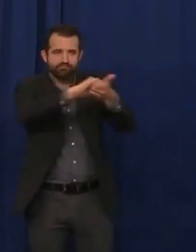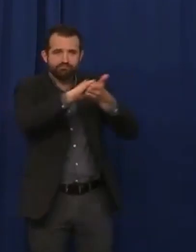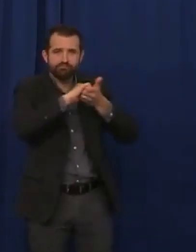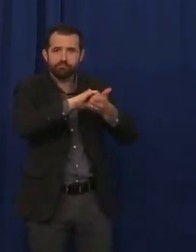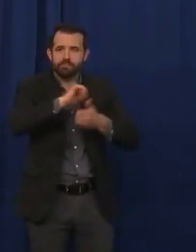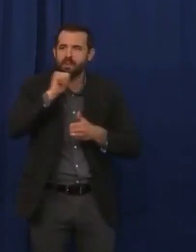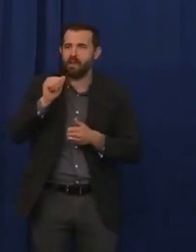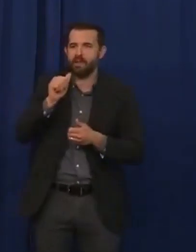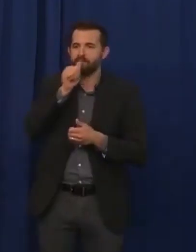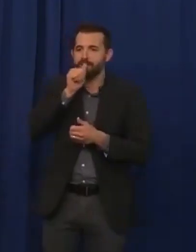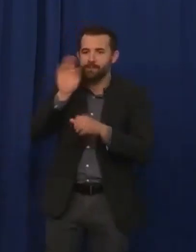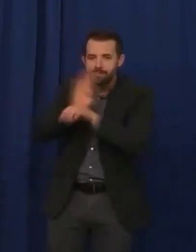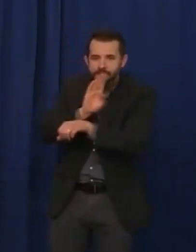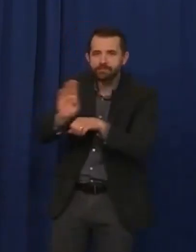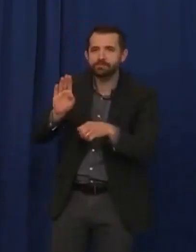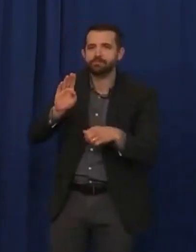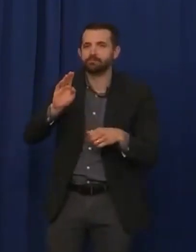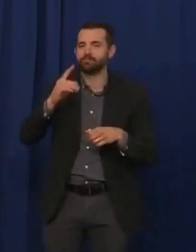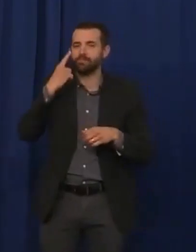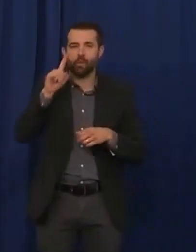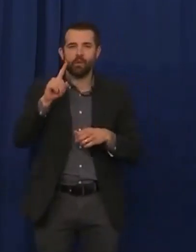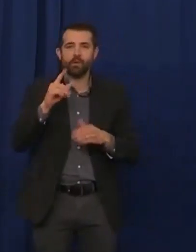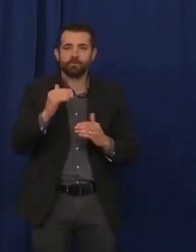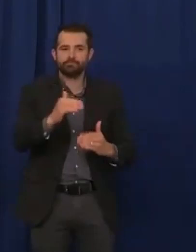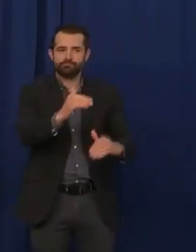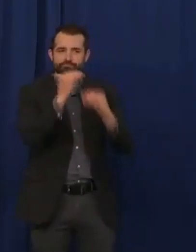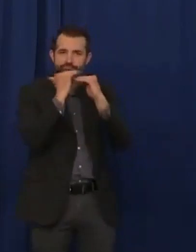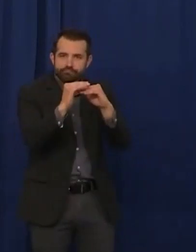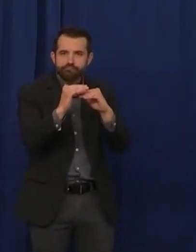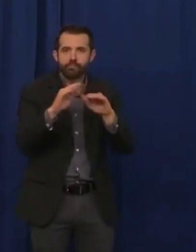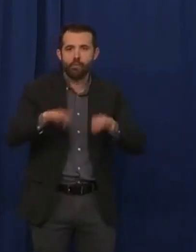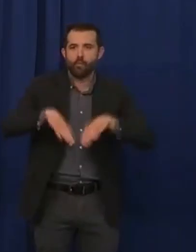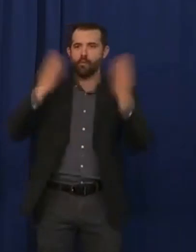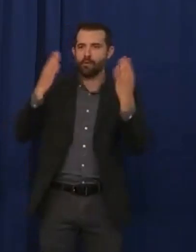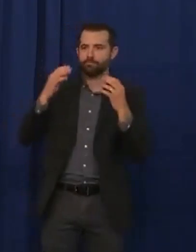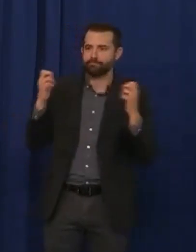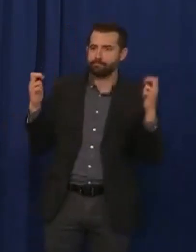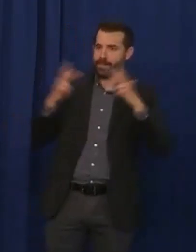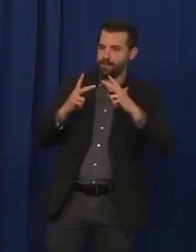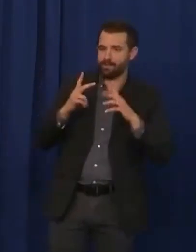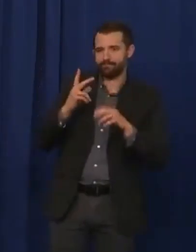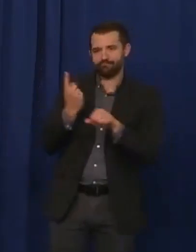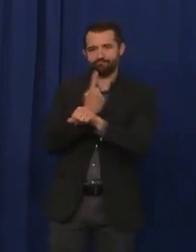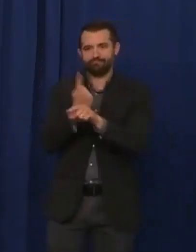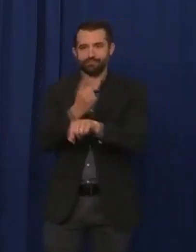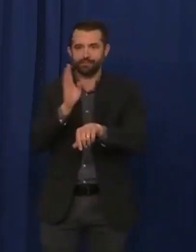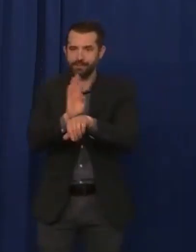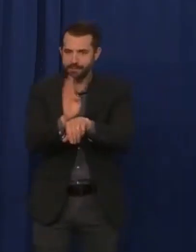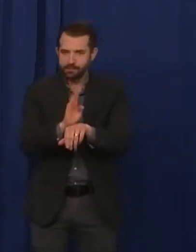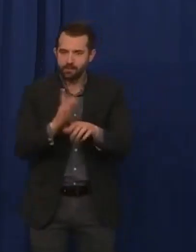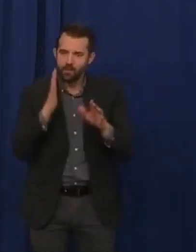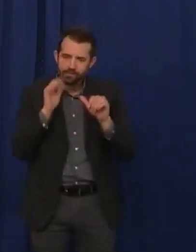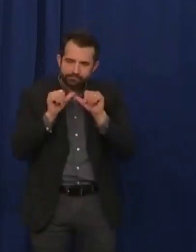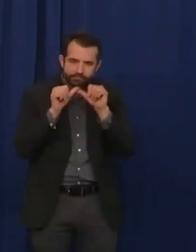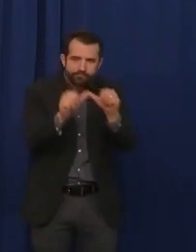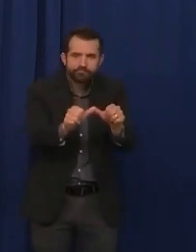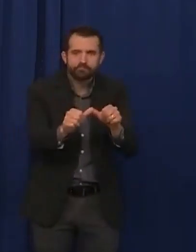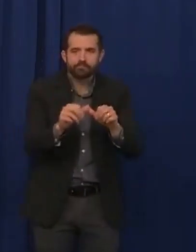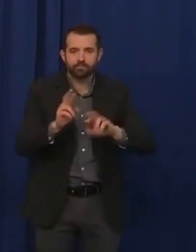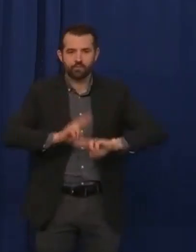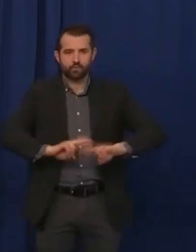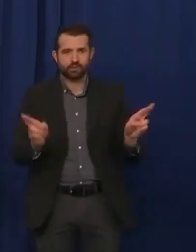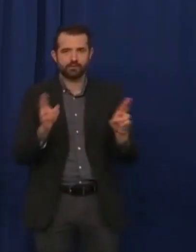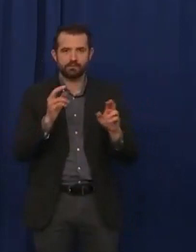restrictions. 2, maintaining healthcare readiness. Maine must retain its capacity